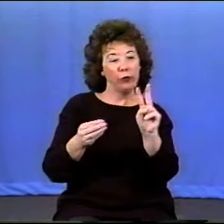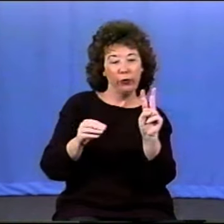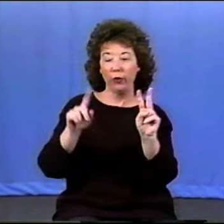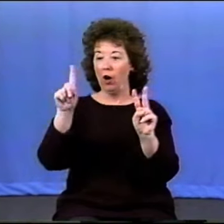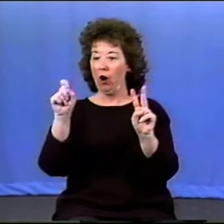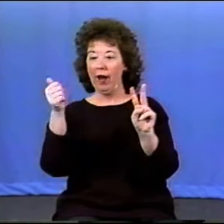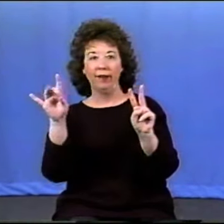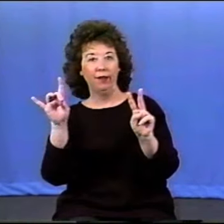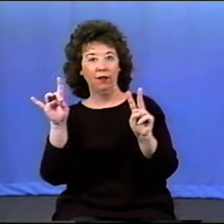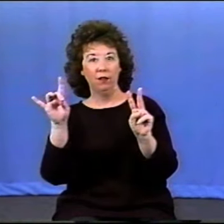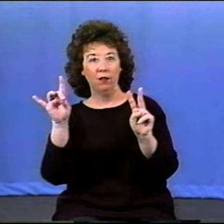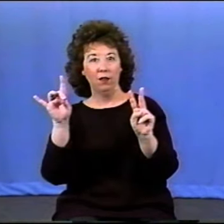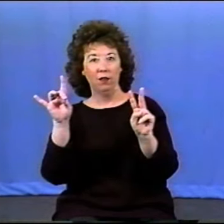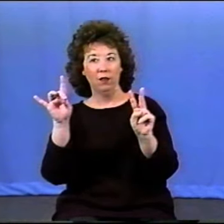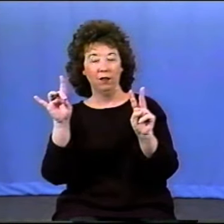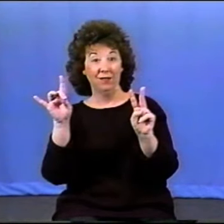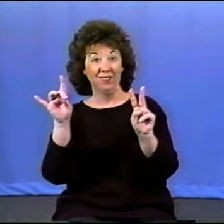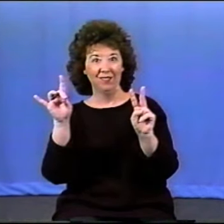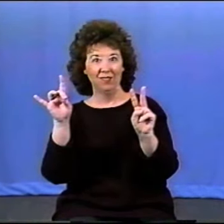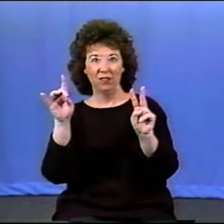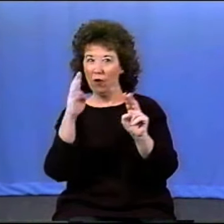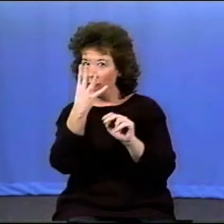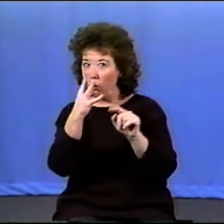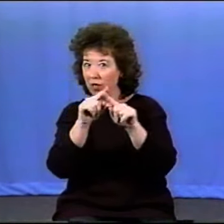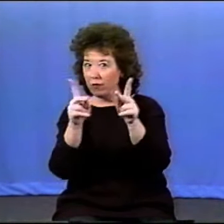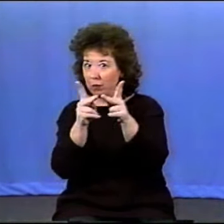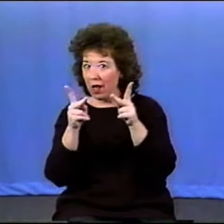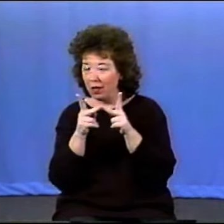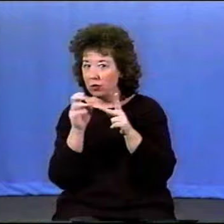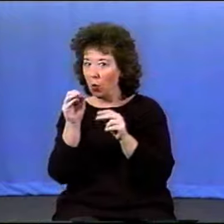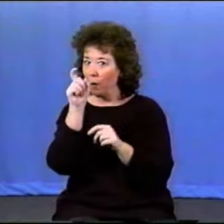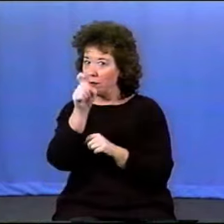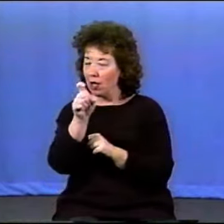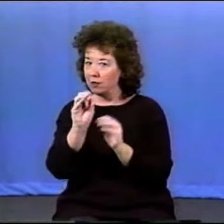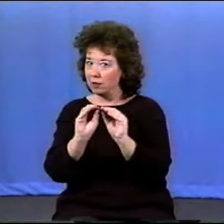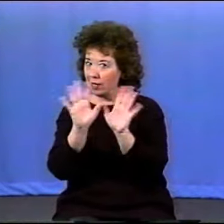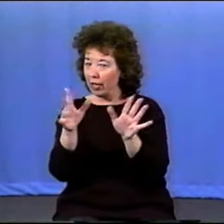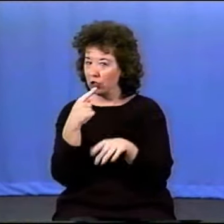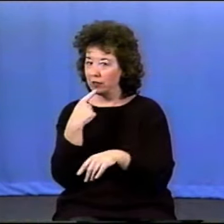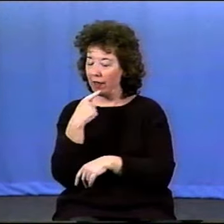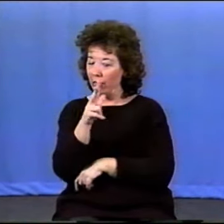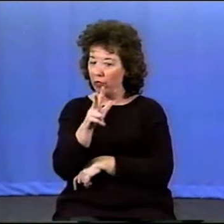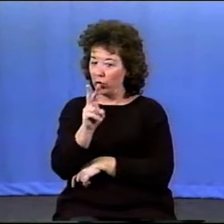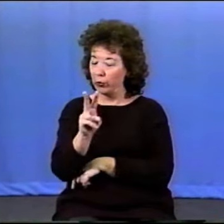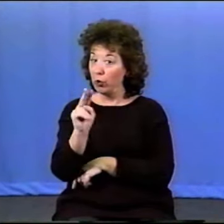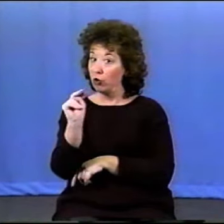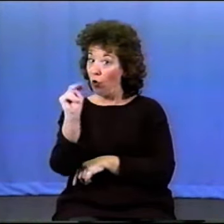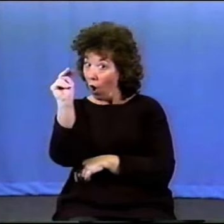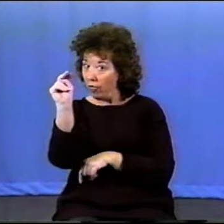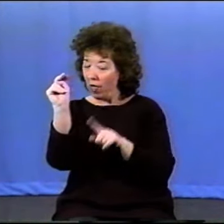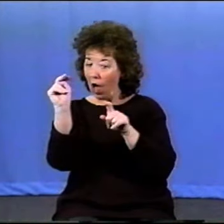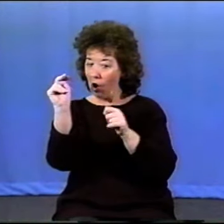coordinates of 32 degrees and 118 degrees. So we have to say it's 32 degrees north, 118 degrees